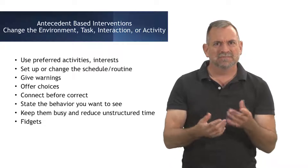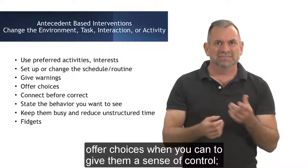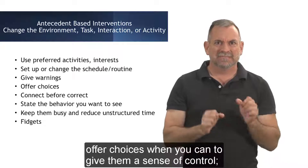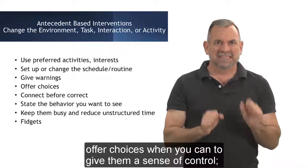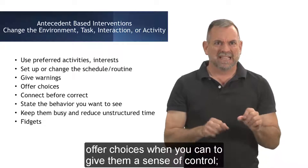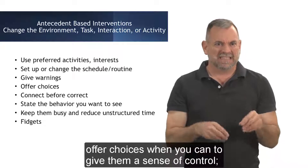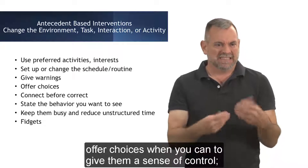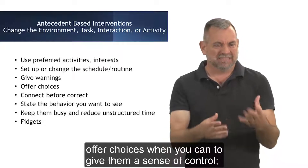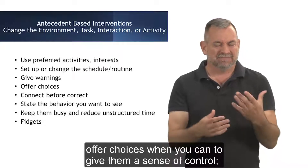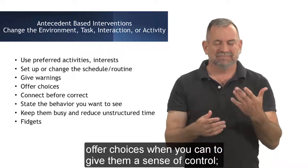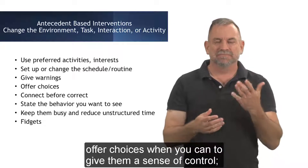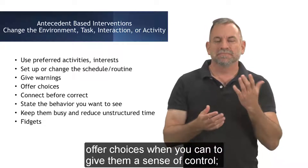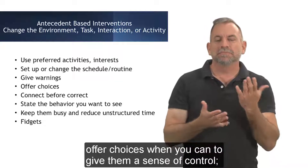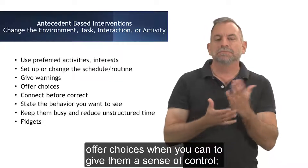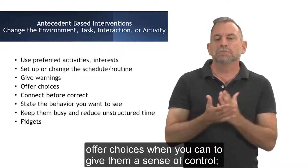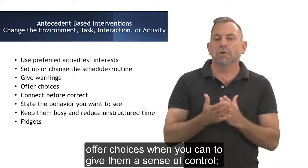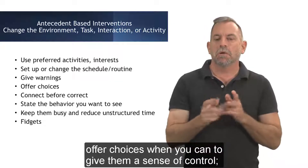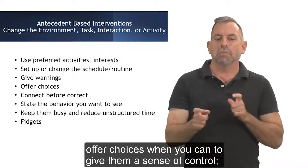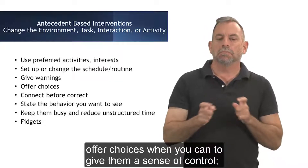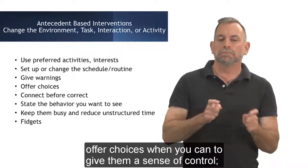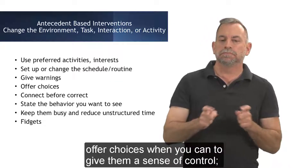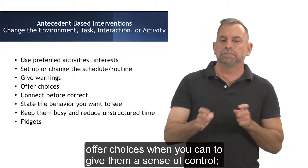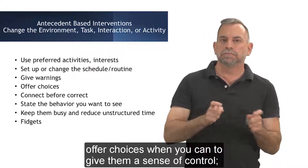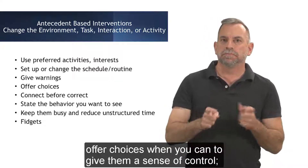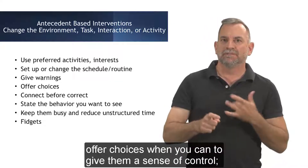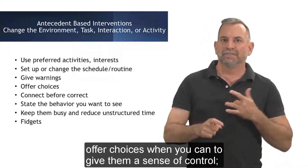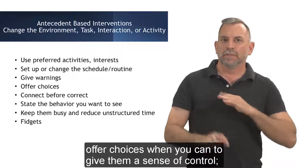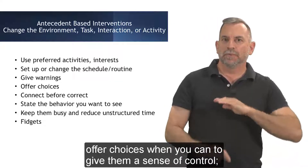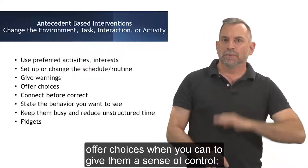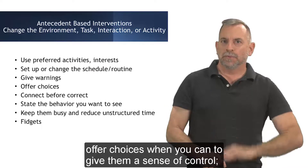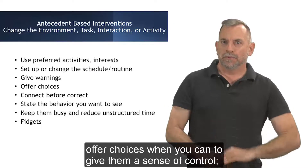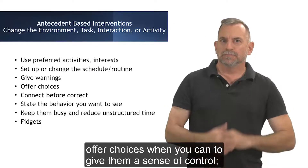Offer choices when you can to give them a sense of control.